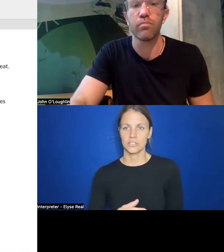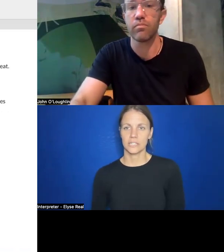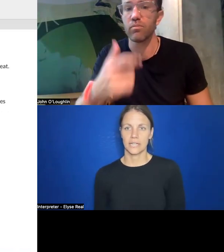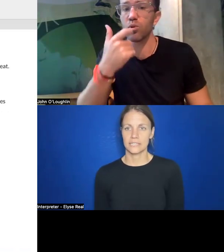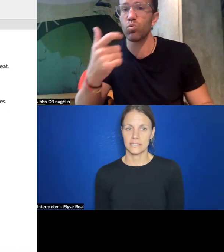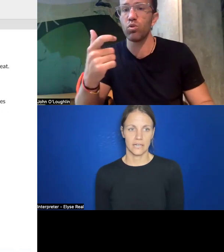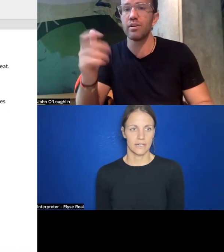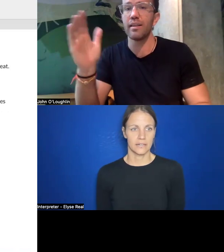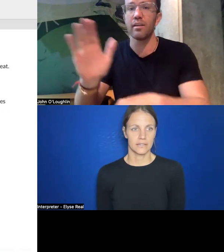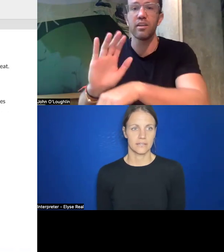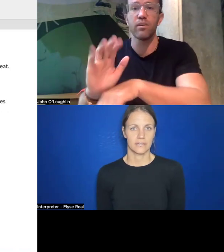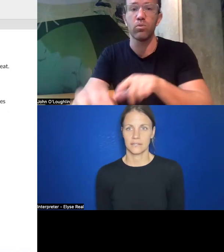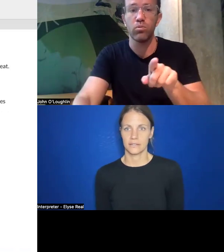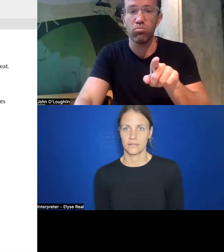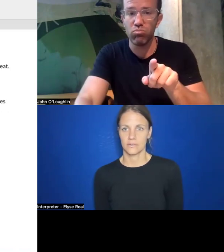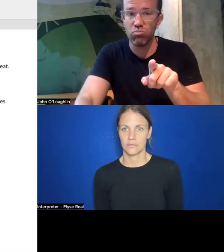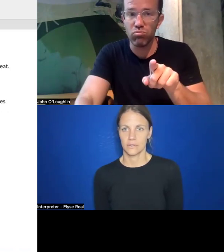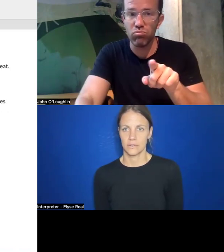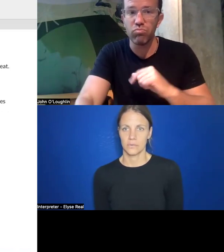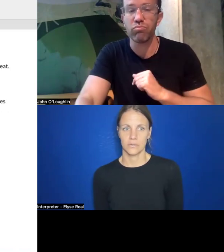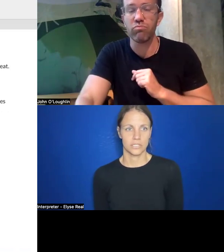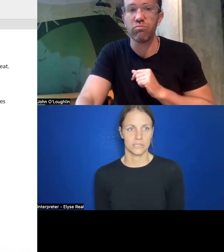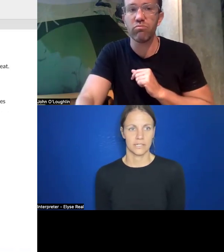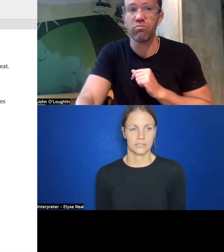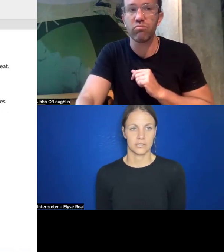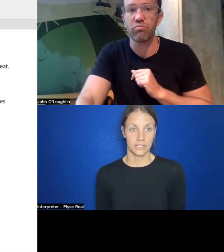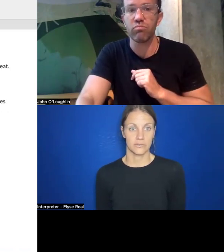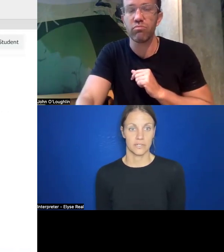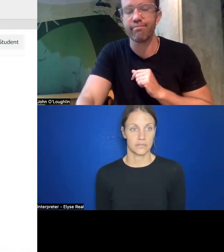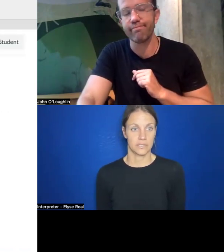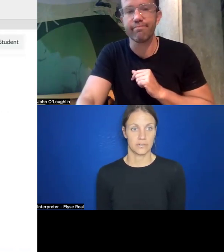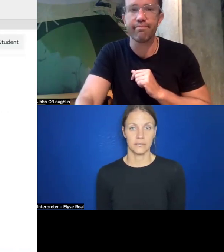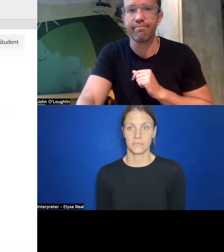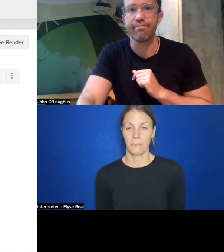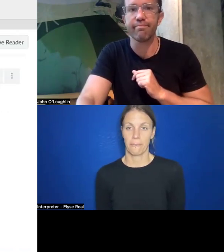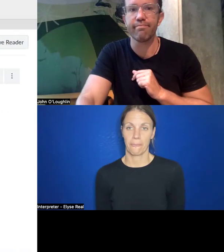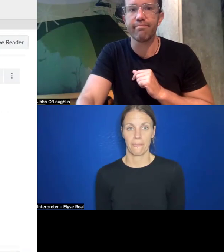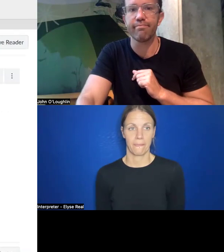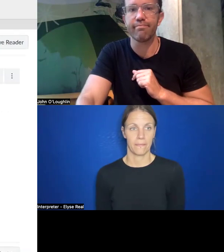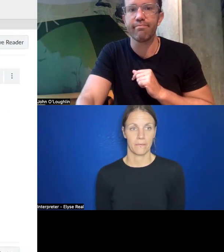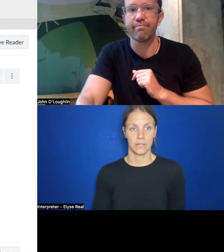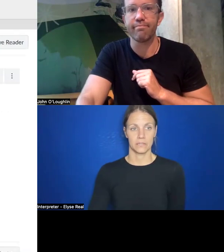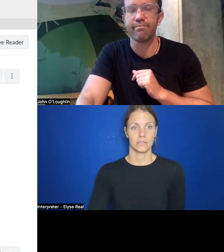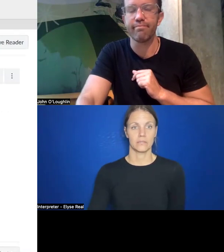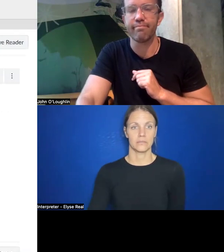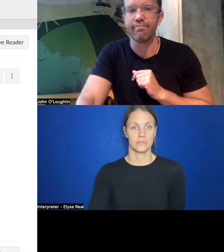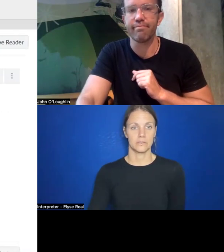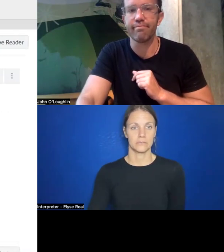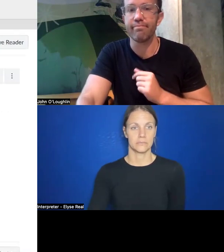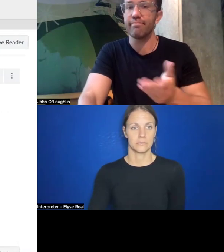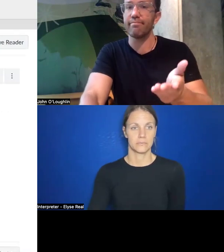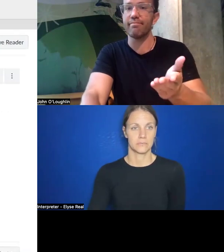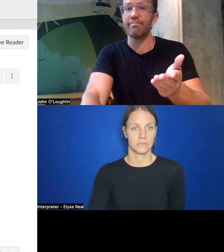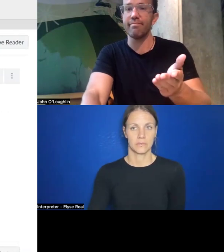So now just so you get an idea, we can watch this lecture video here while it